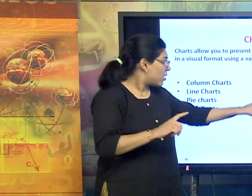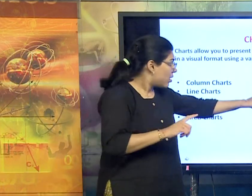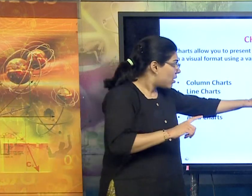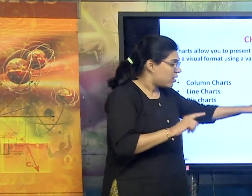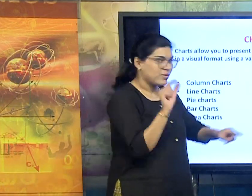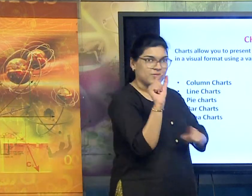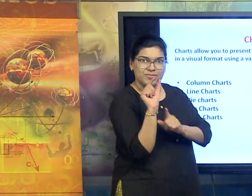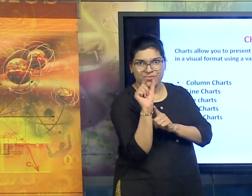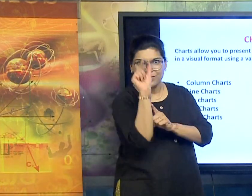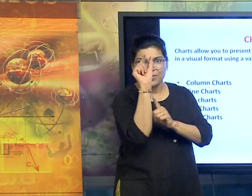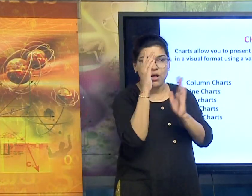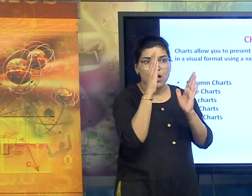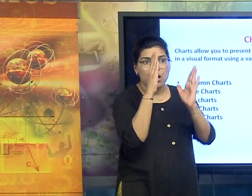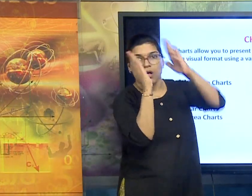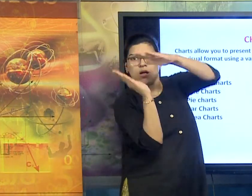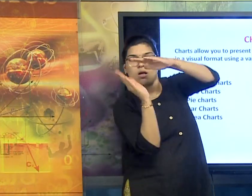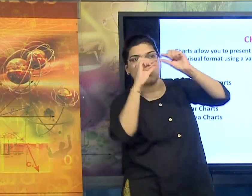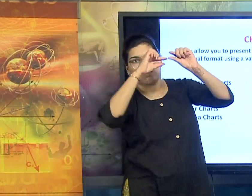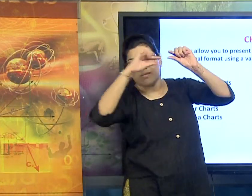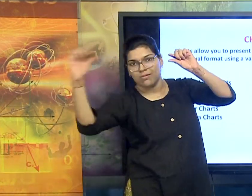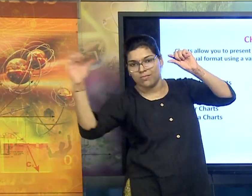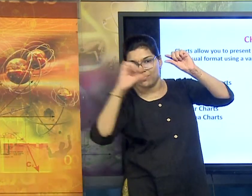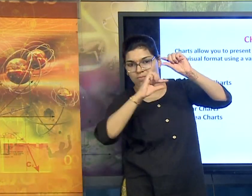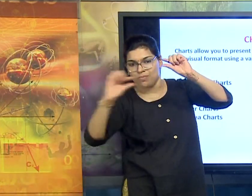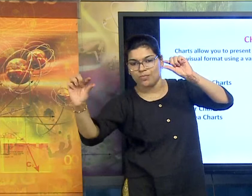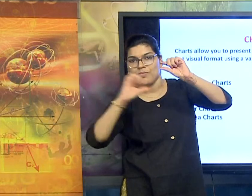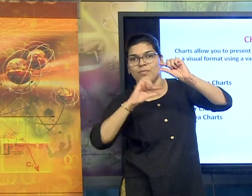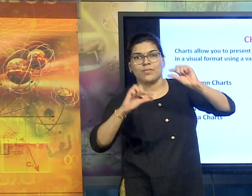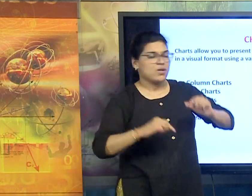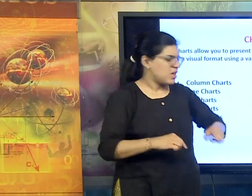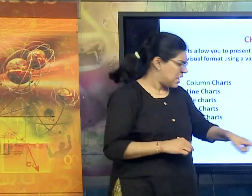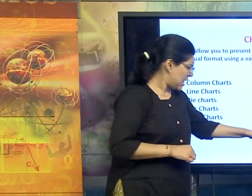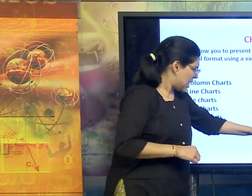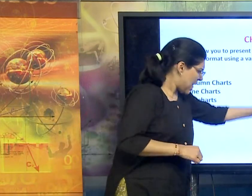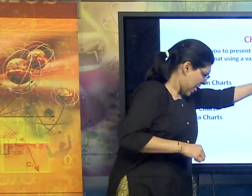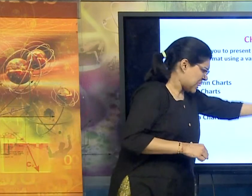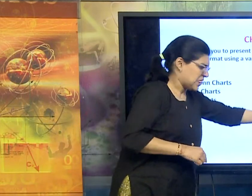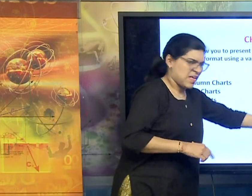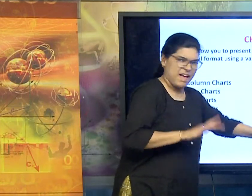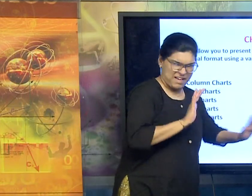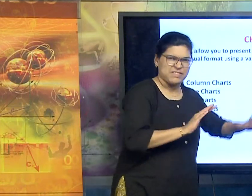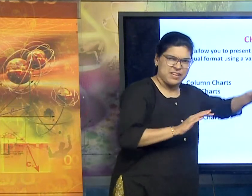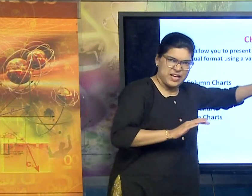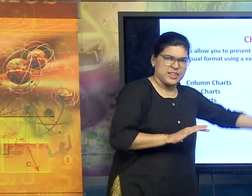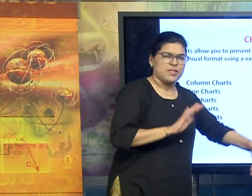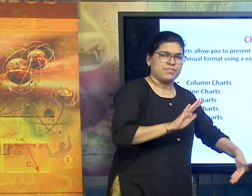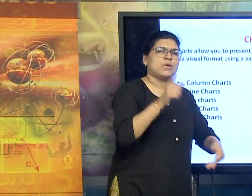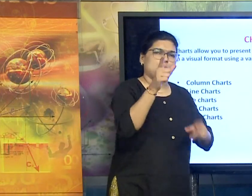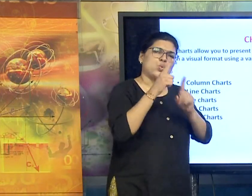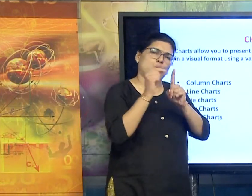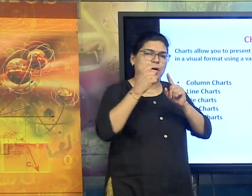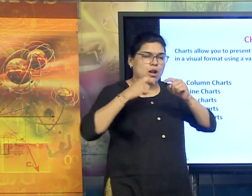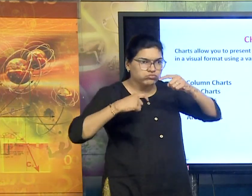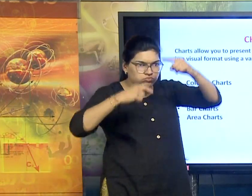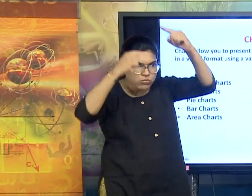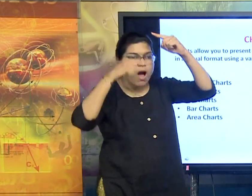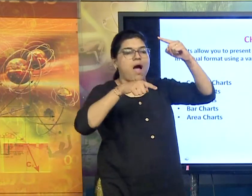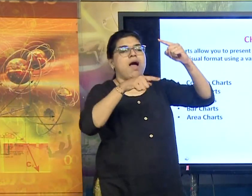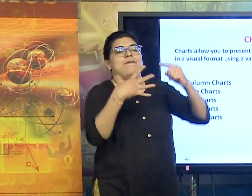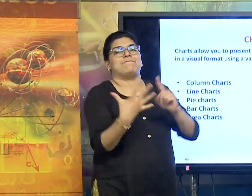Bar charts are a little similar to the column charts. When you drag down here